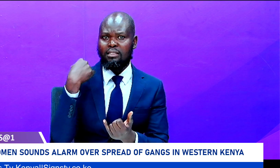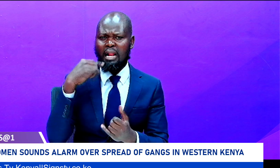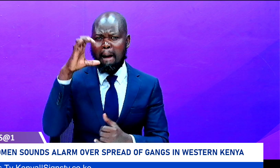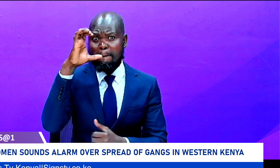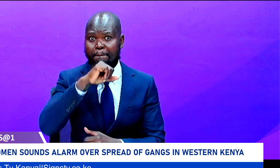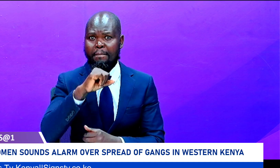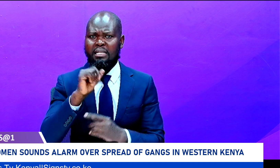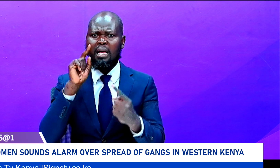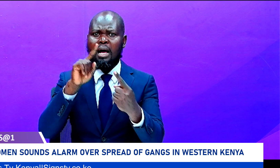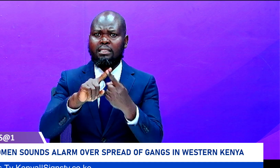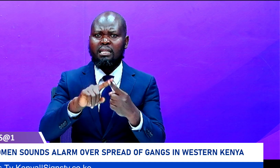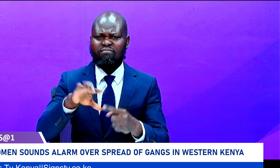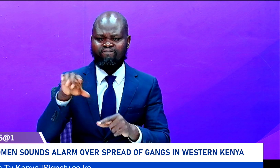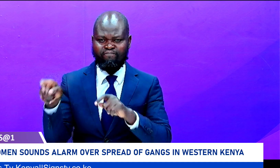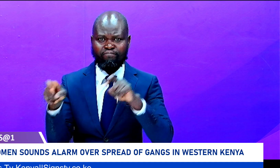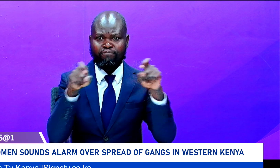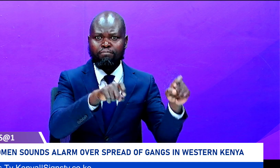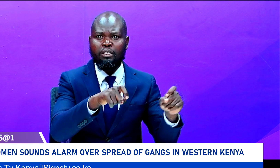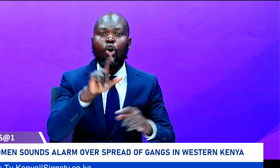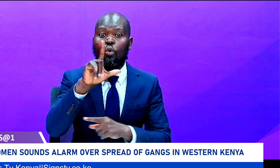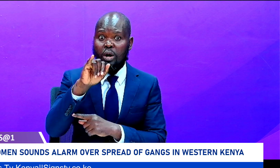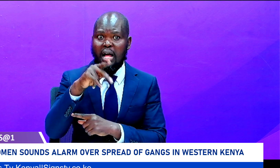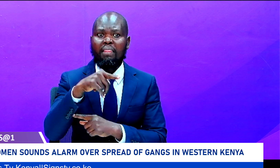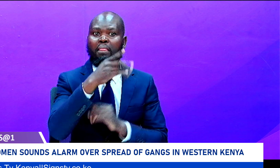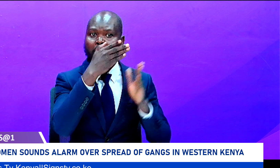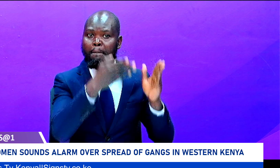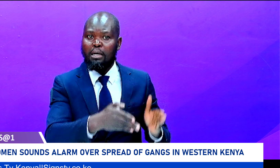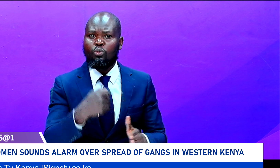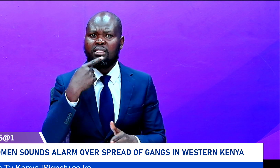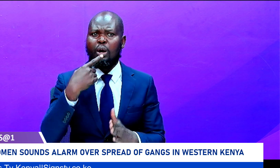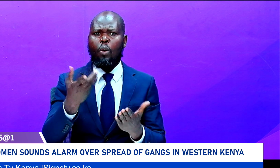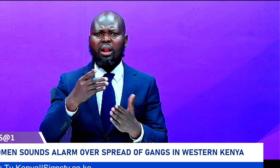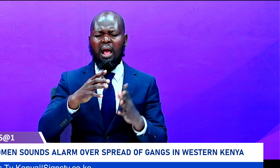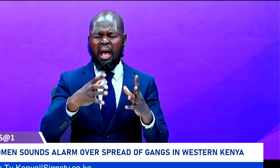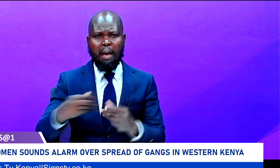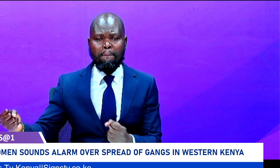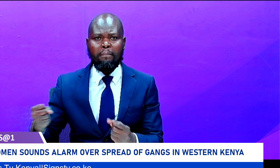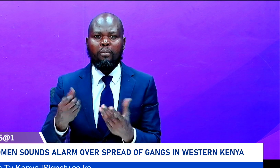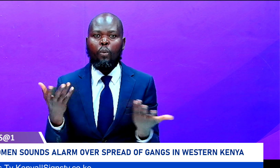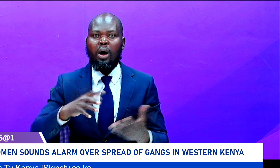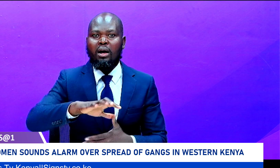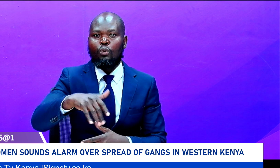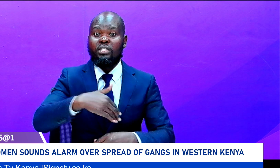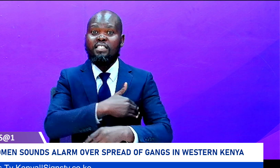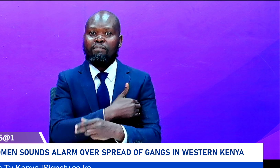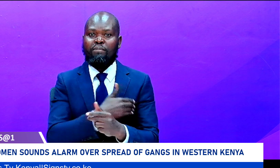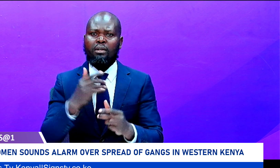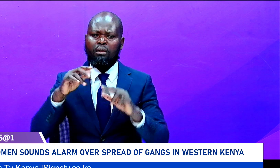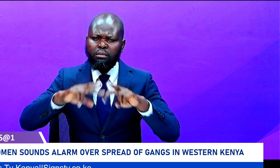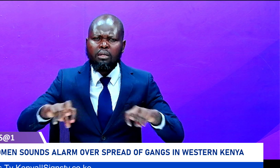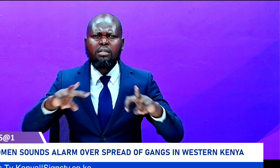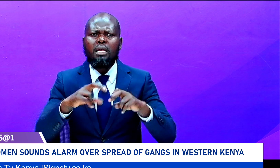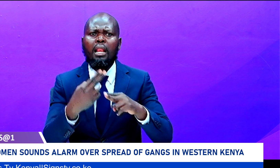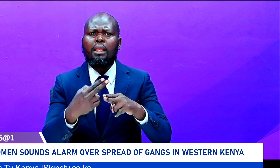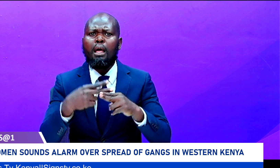Isiolo Governor Abdi Guyo on Saturday dismissed claims that were linking him to the abduction of County Health Chief